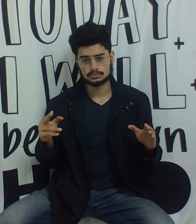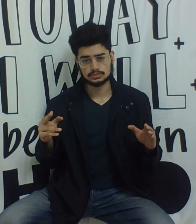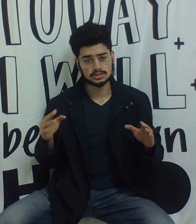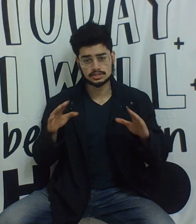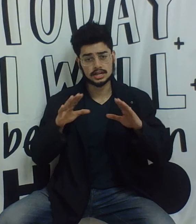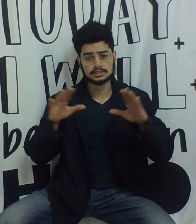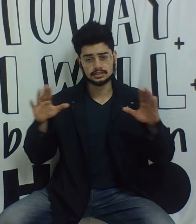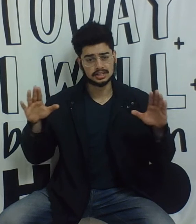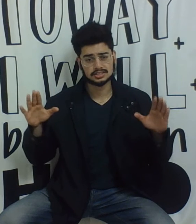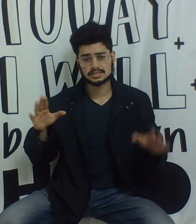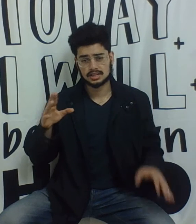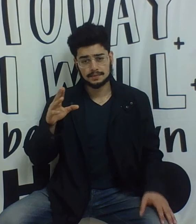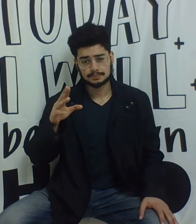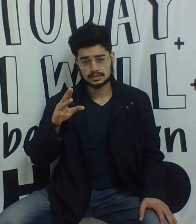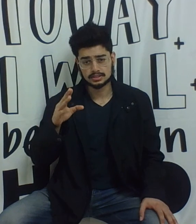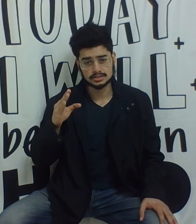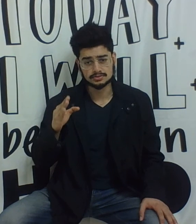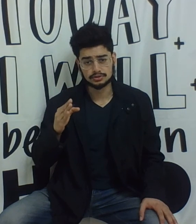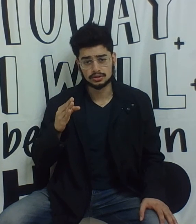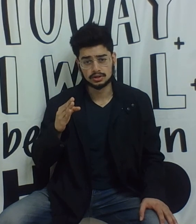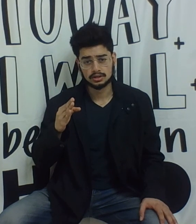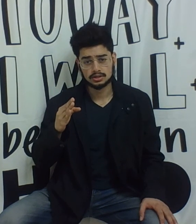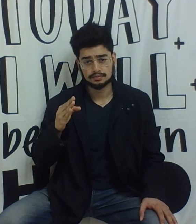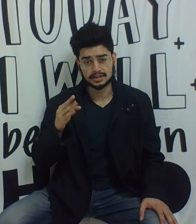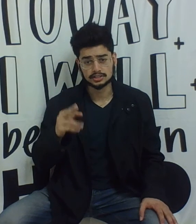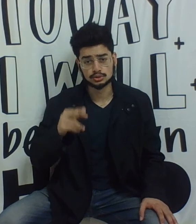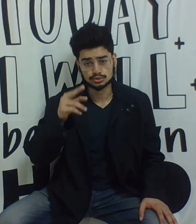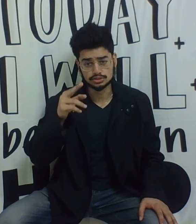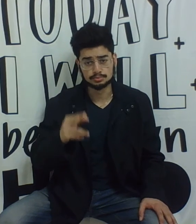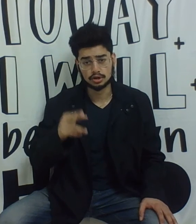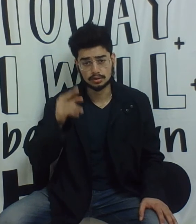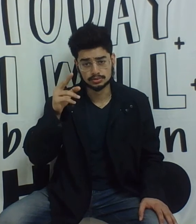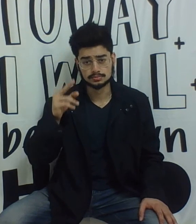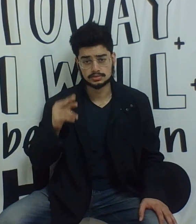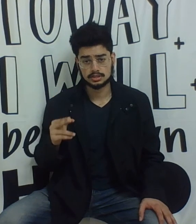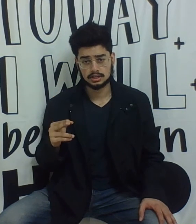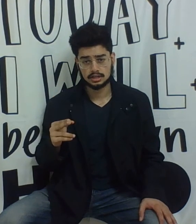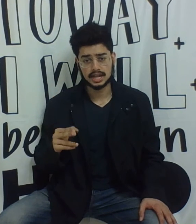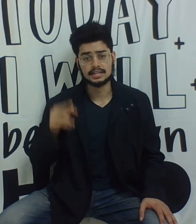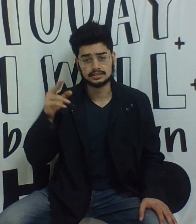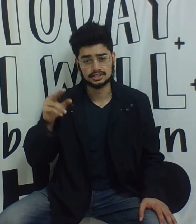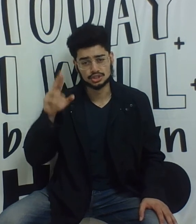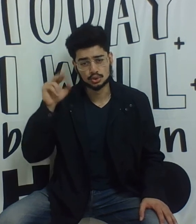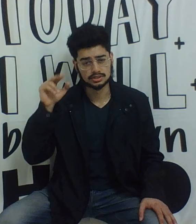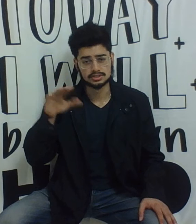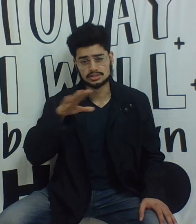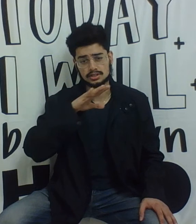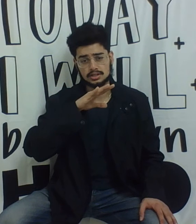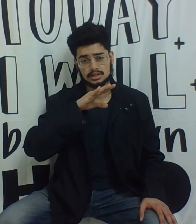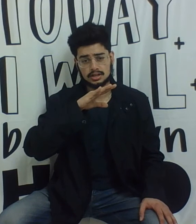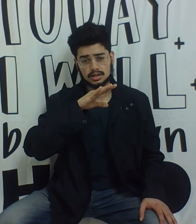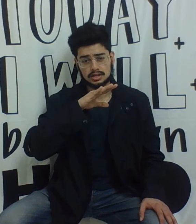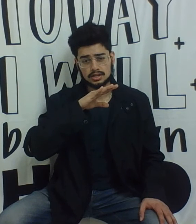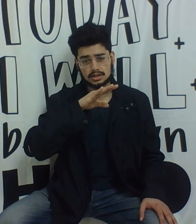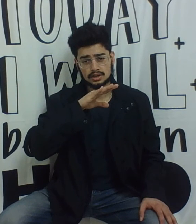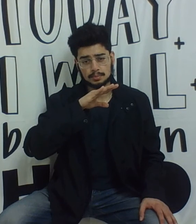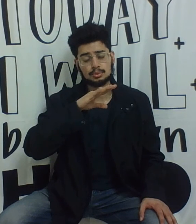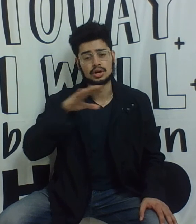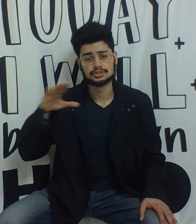this is to anything, not just, this is for finding solutions to problems, anything. Cure is just a broad term.